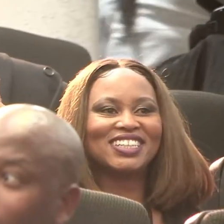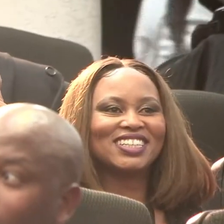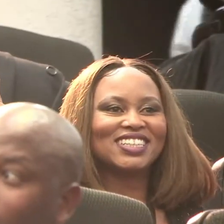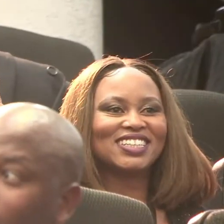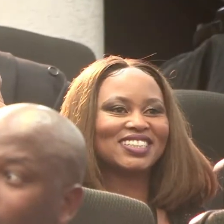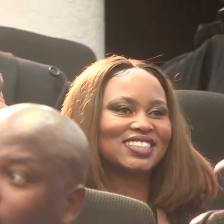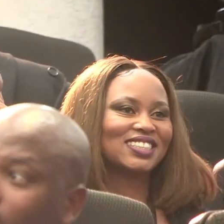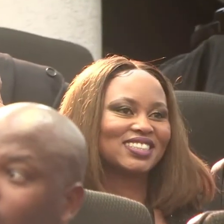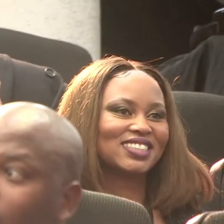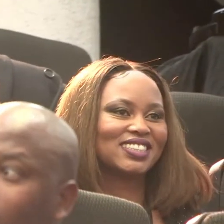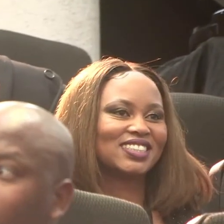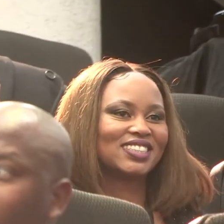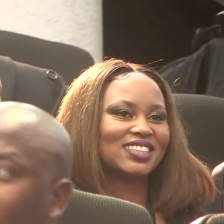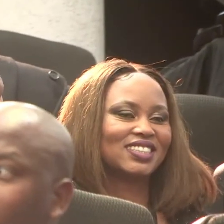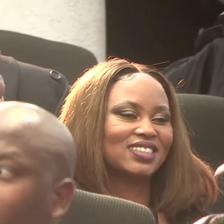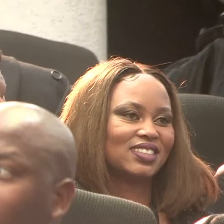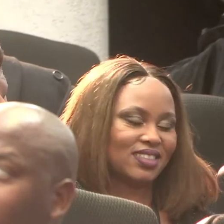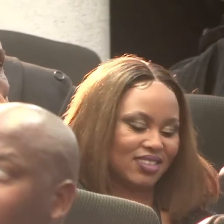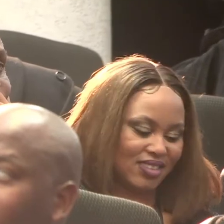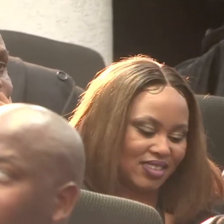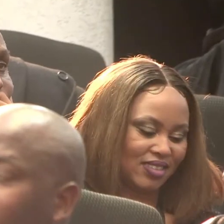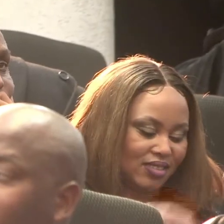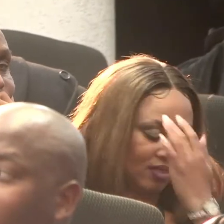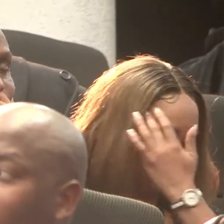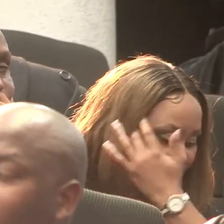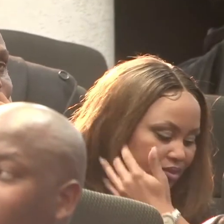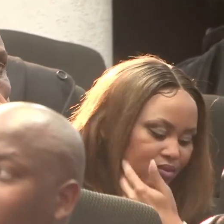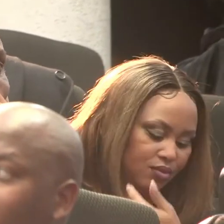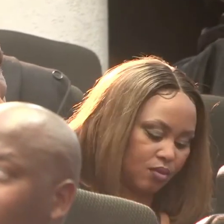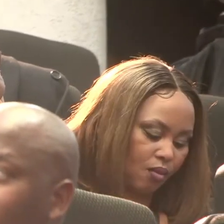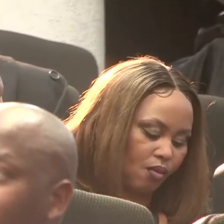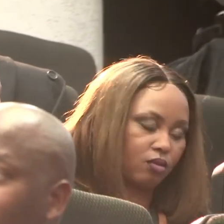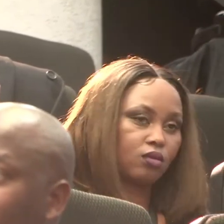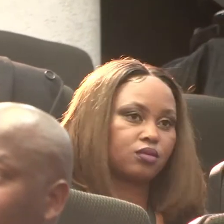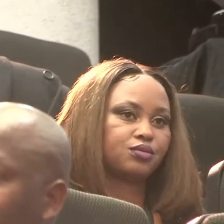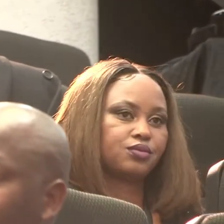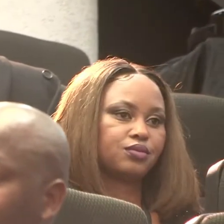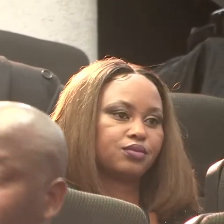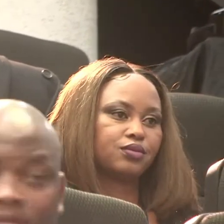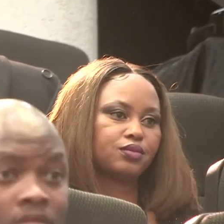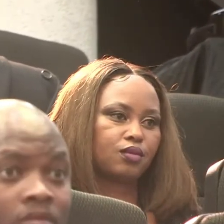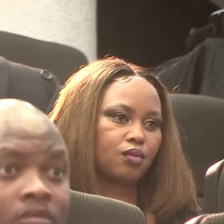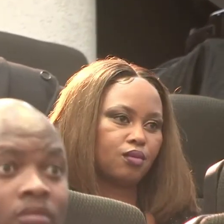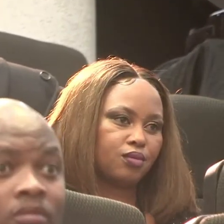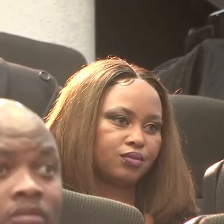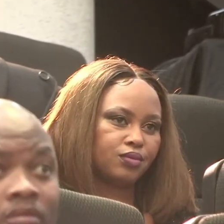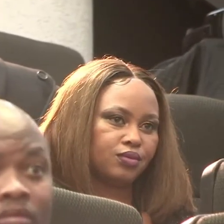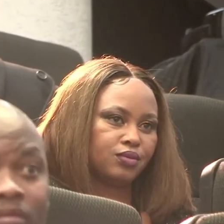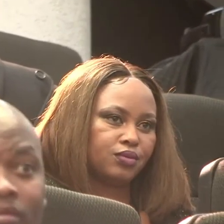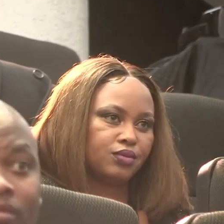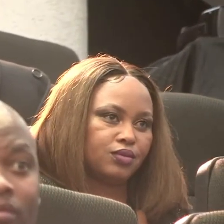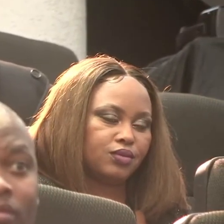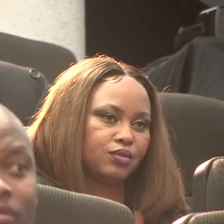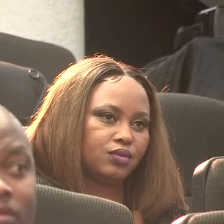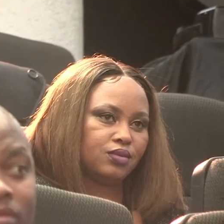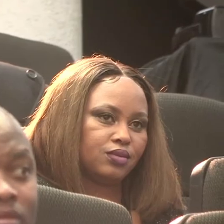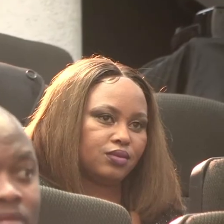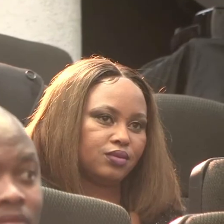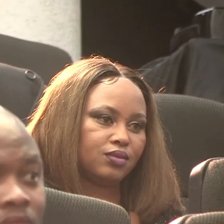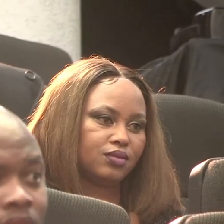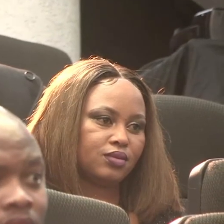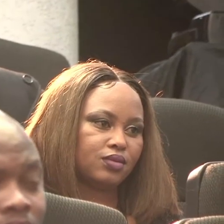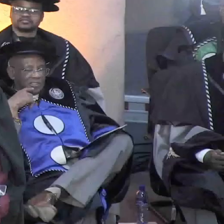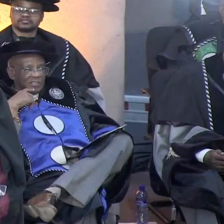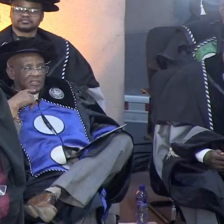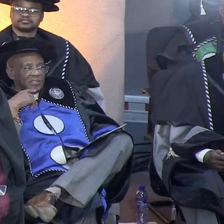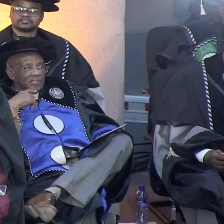I must correct the misalignment of budgets statements earlier in speeches delivered this morning.